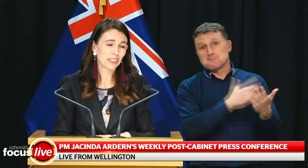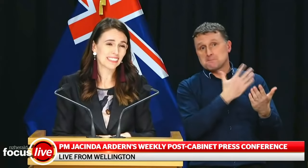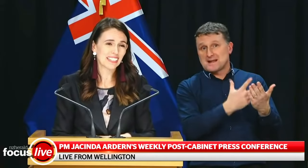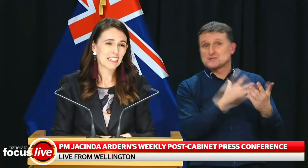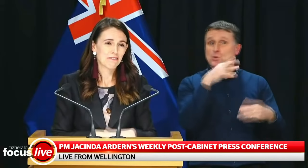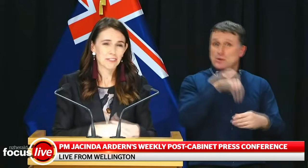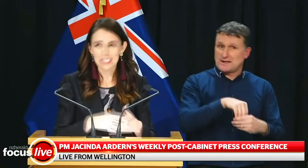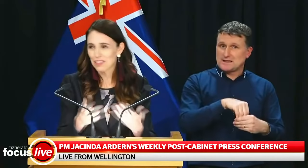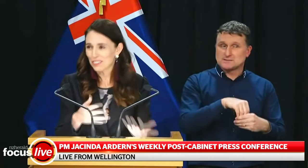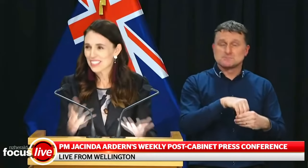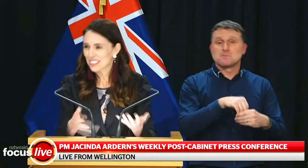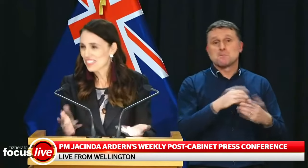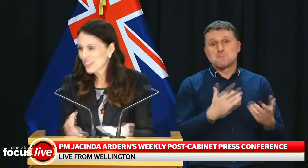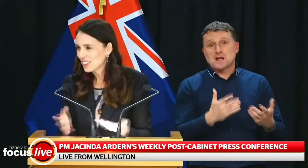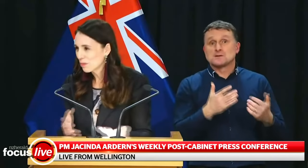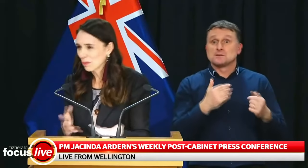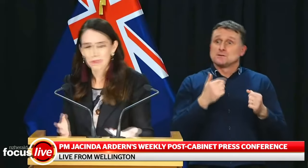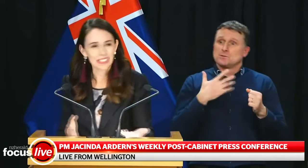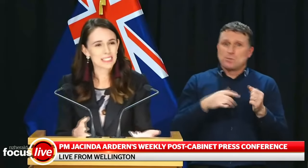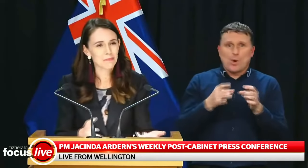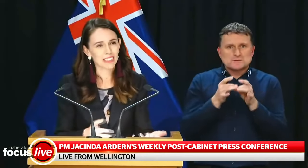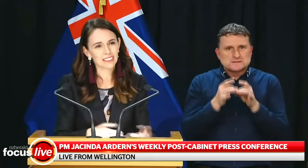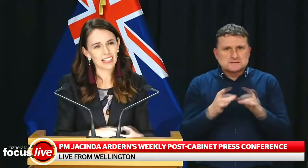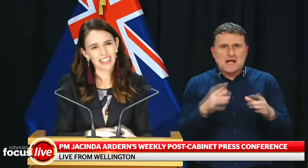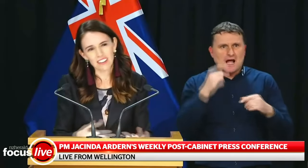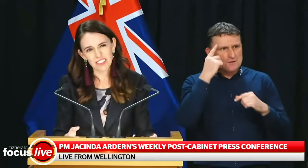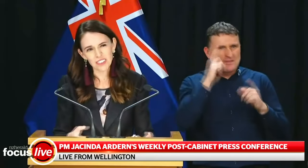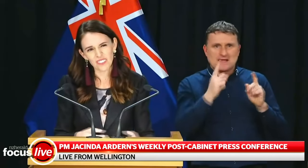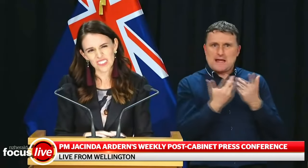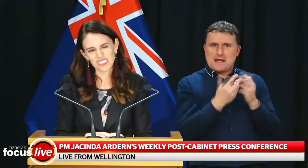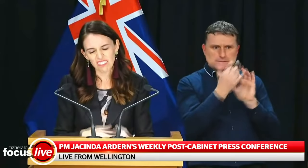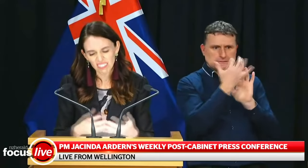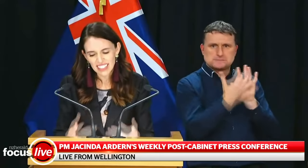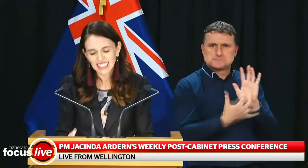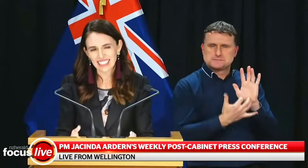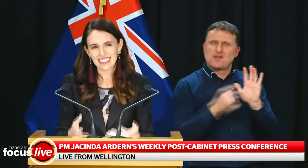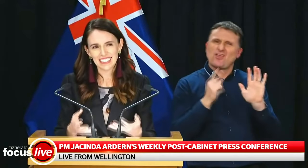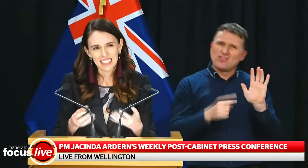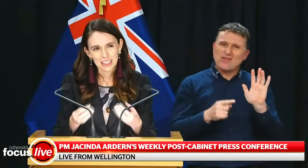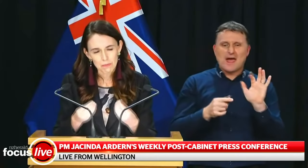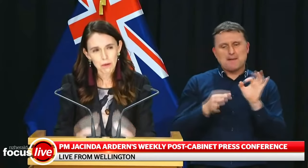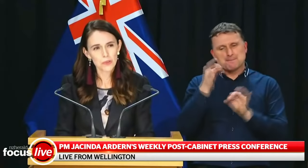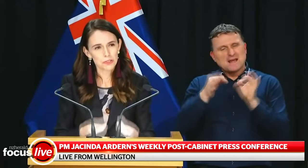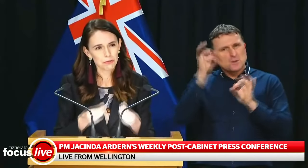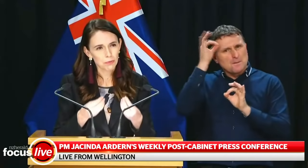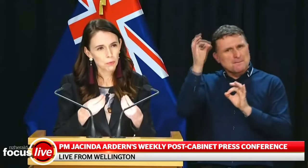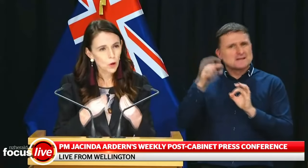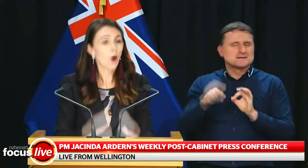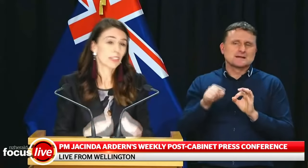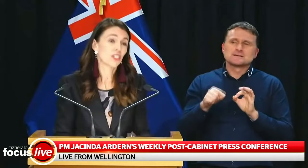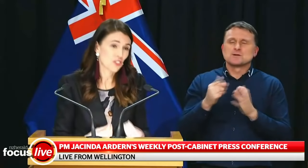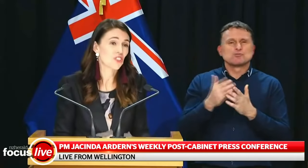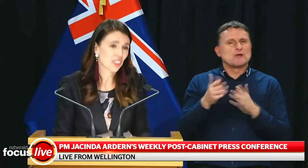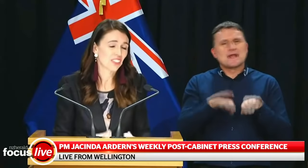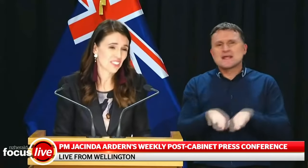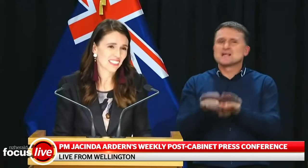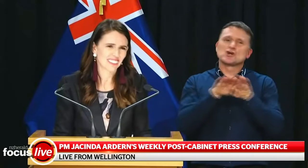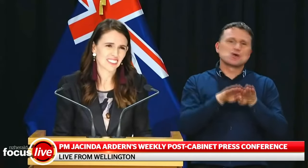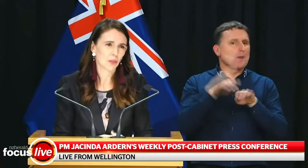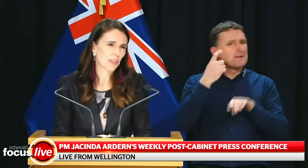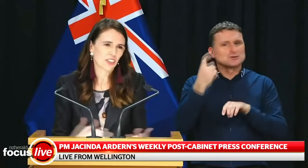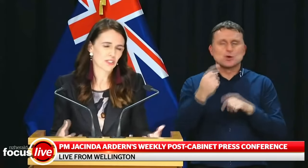starting point for some of the reasons you would probably expect. In our view, it wasn't really the most common concern